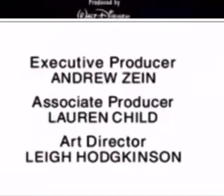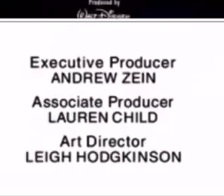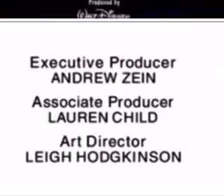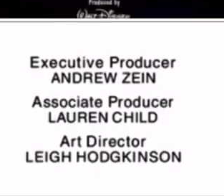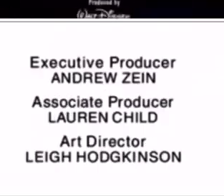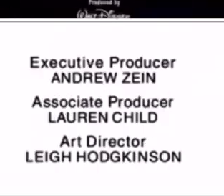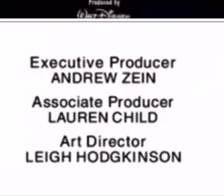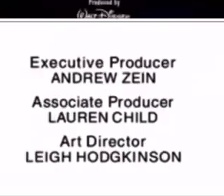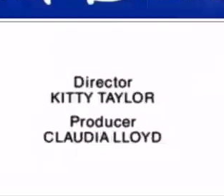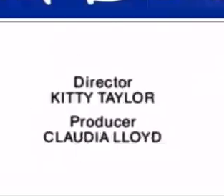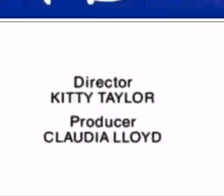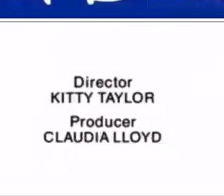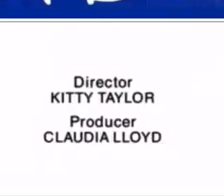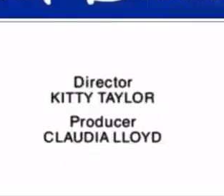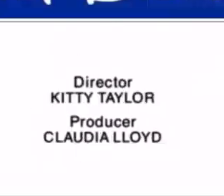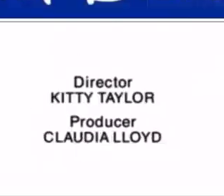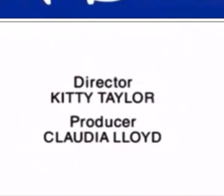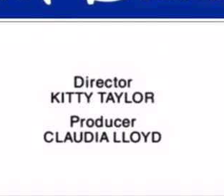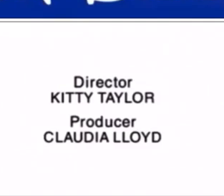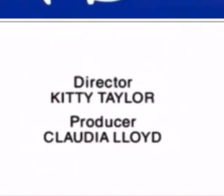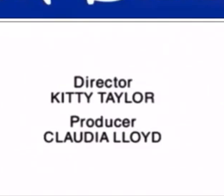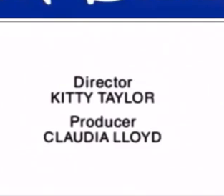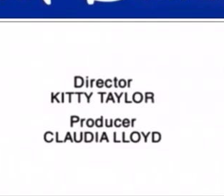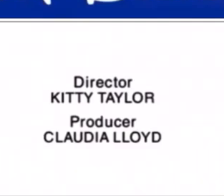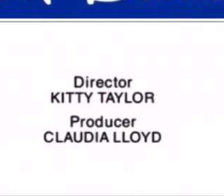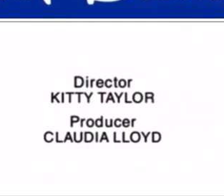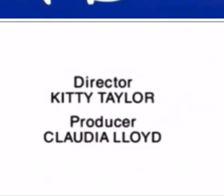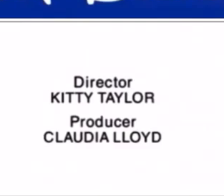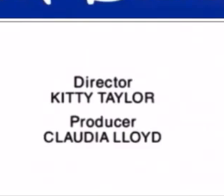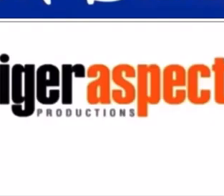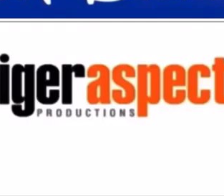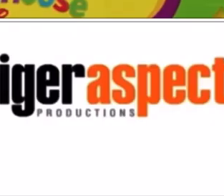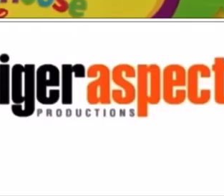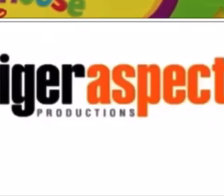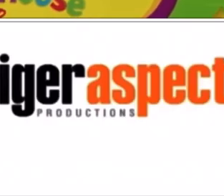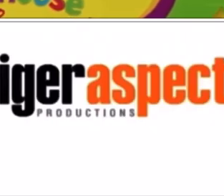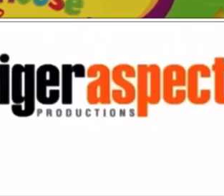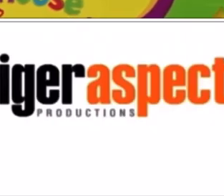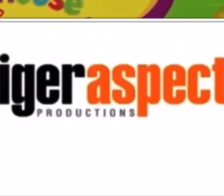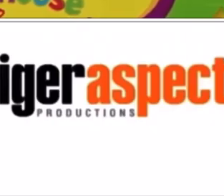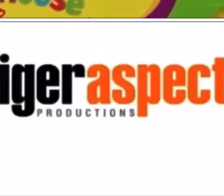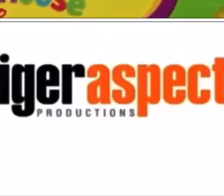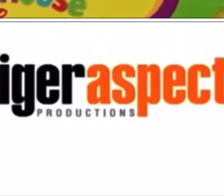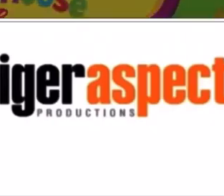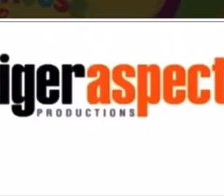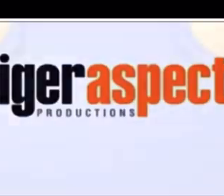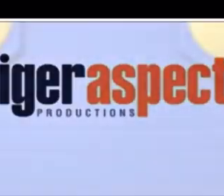back, please come back again.